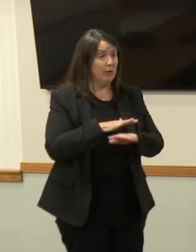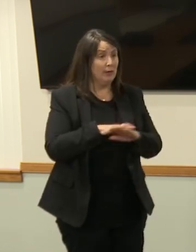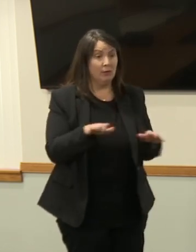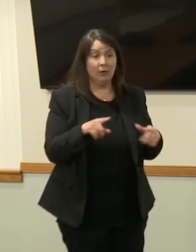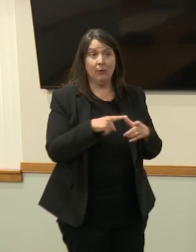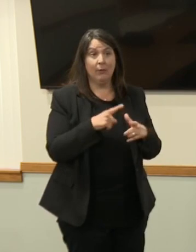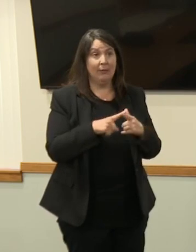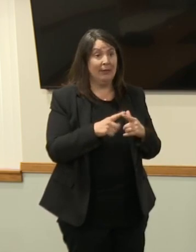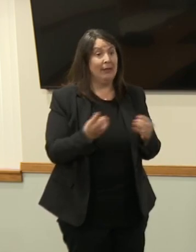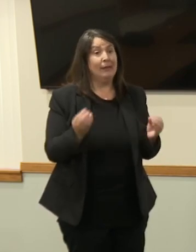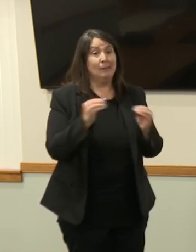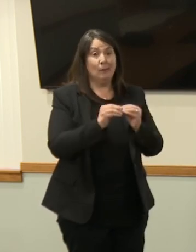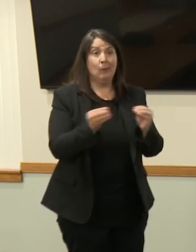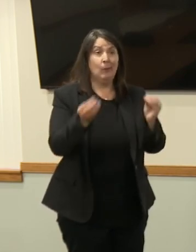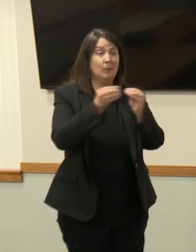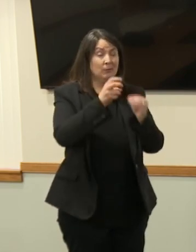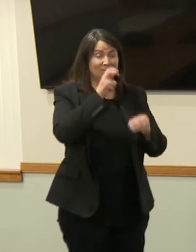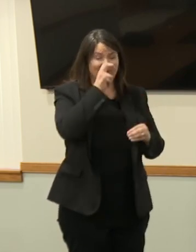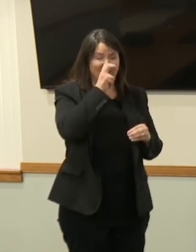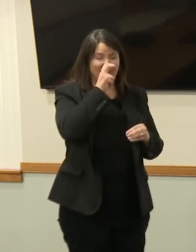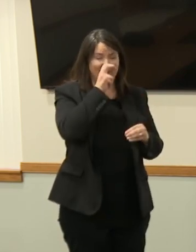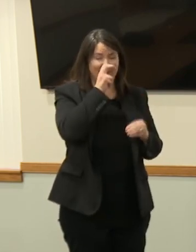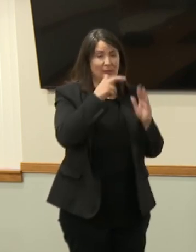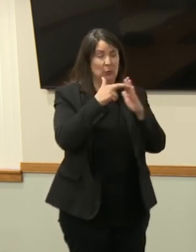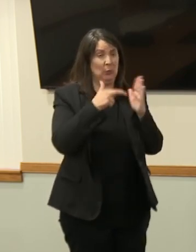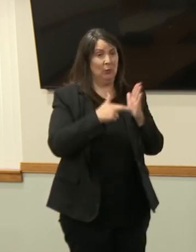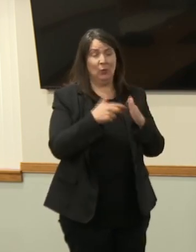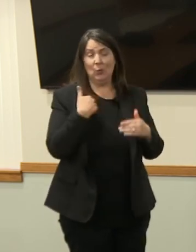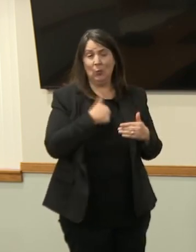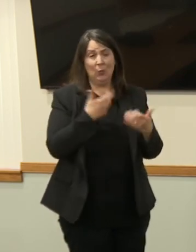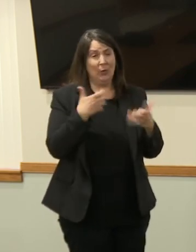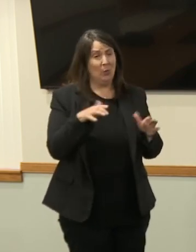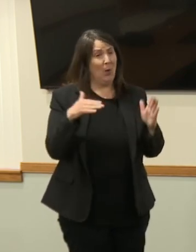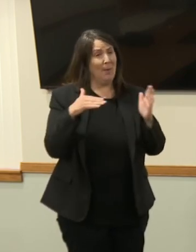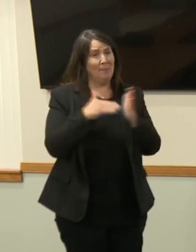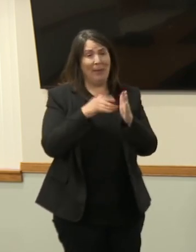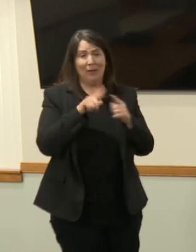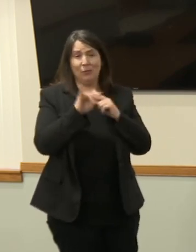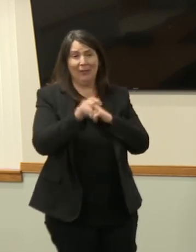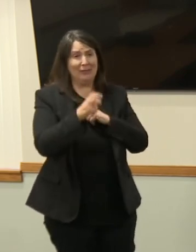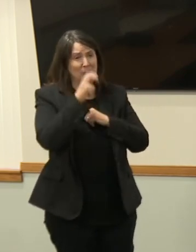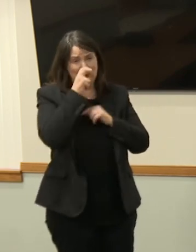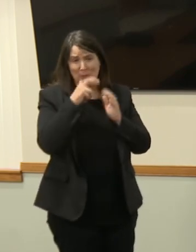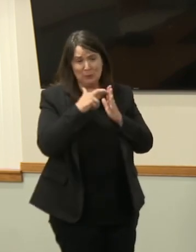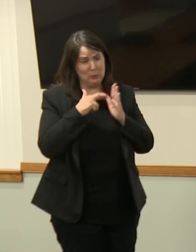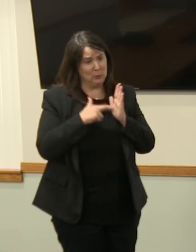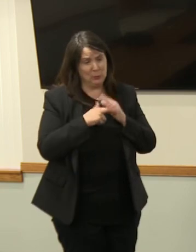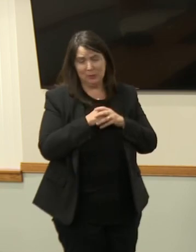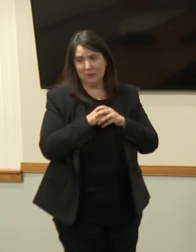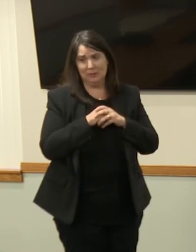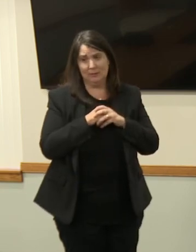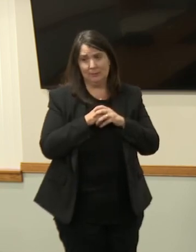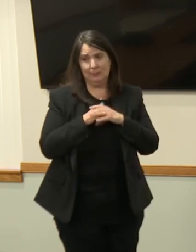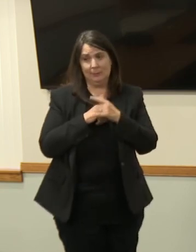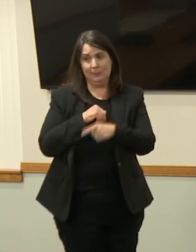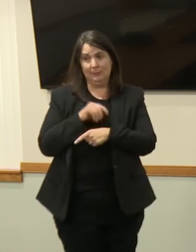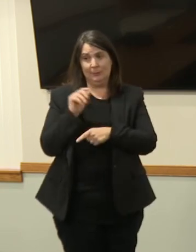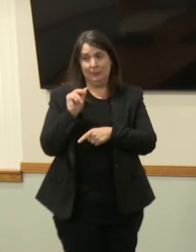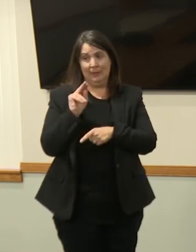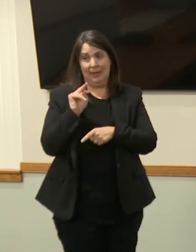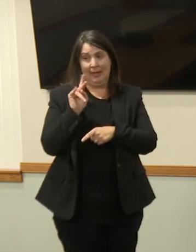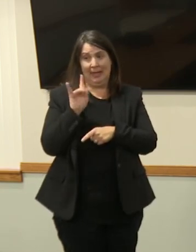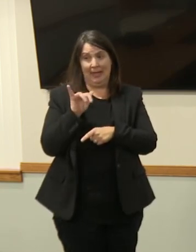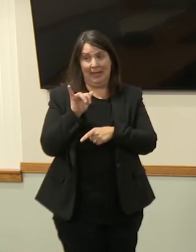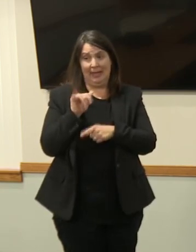further mitigations. And again, you know, we don't really want to move all the way back to that additional phase. Given the